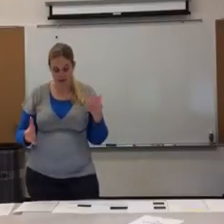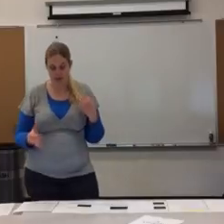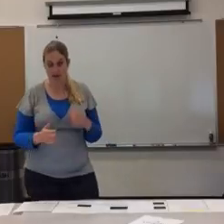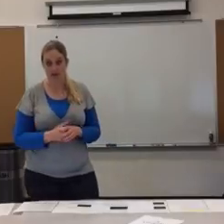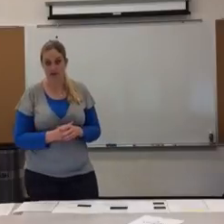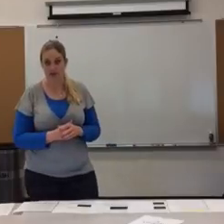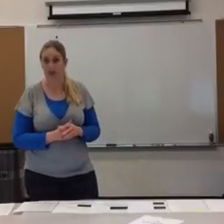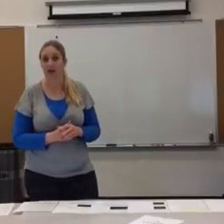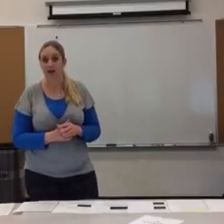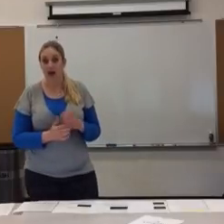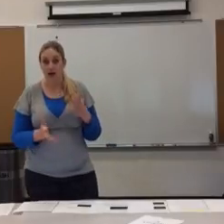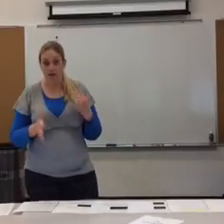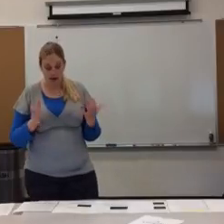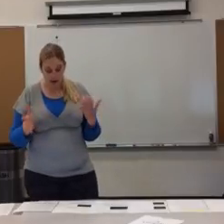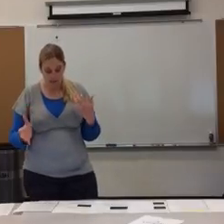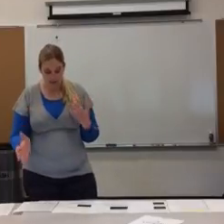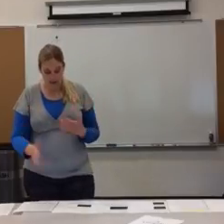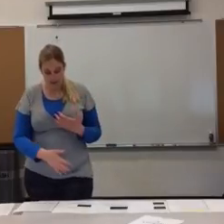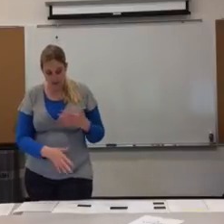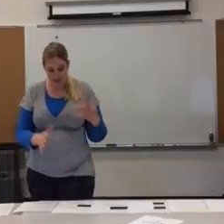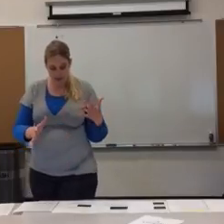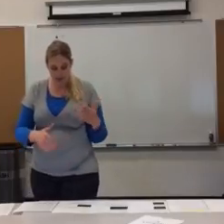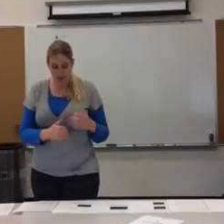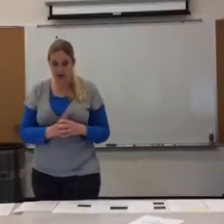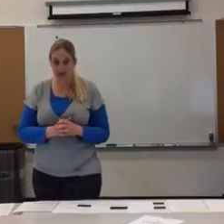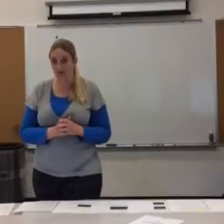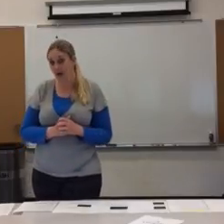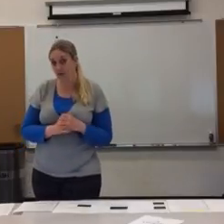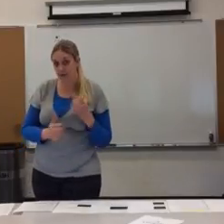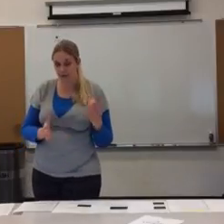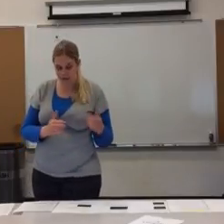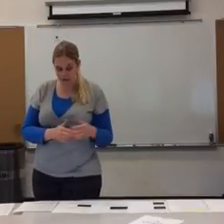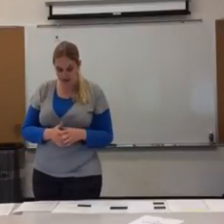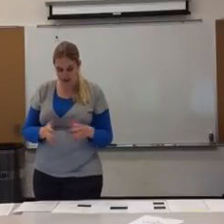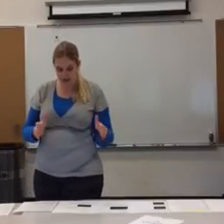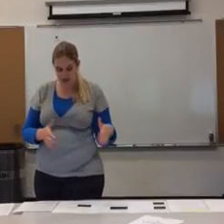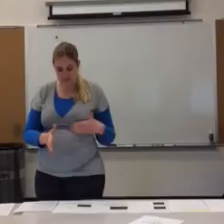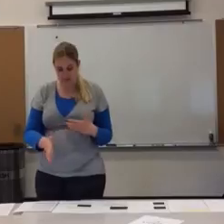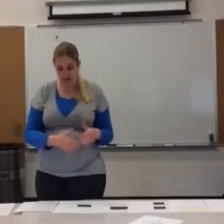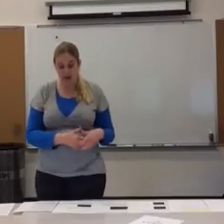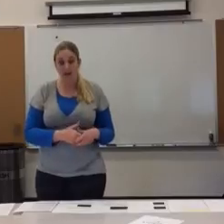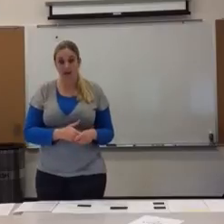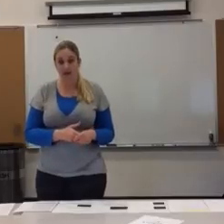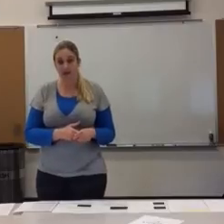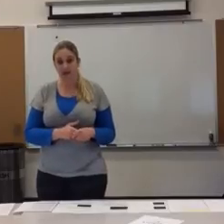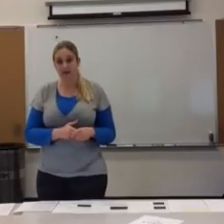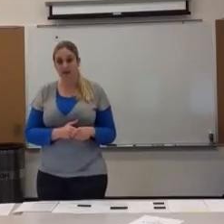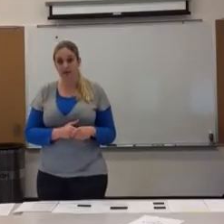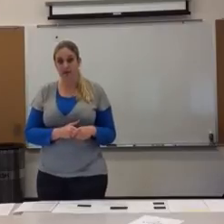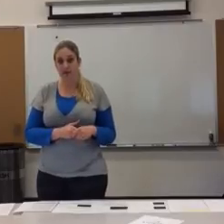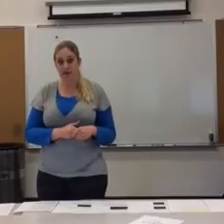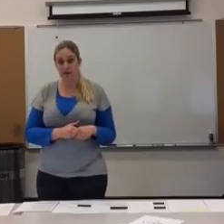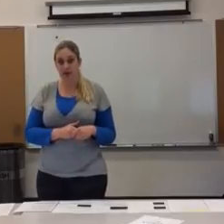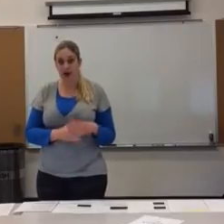so they can see how that all affects. So make sure you're reading and following through those directions and different things that the students can try